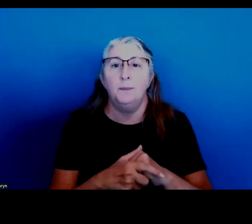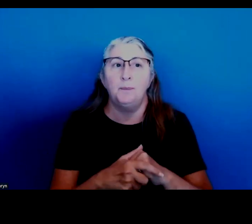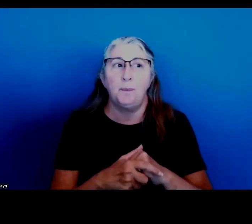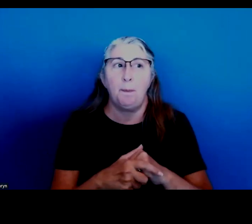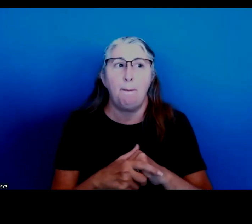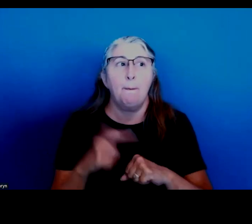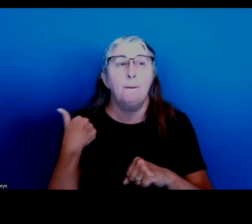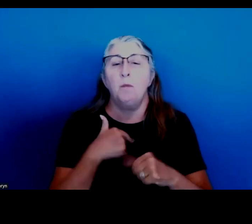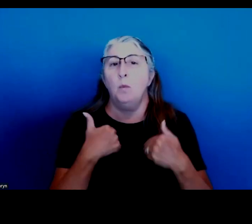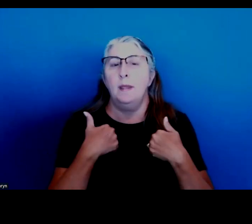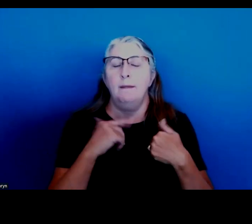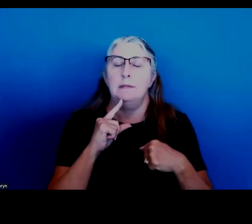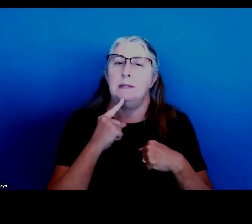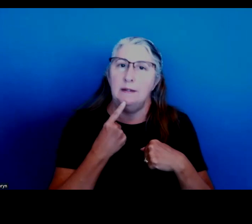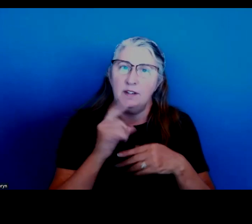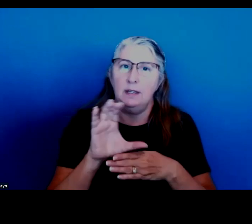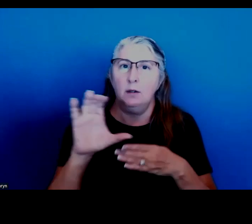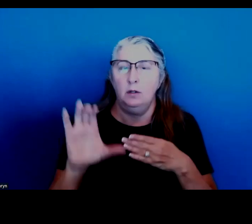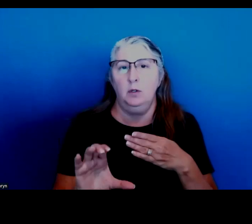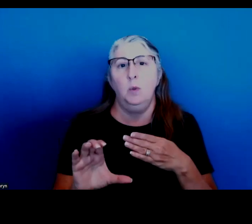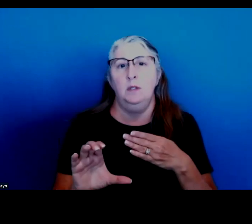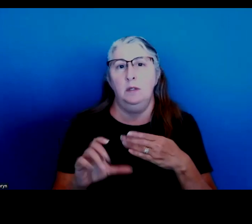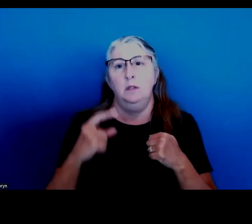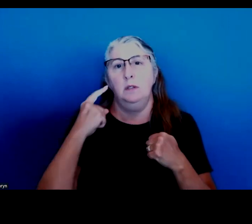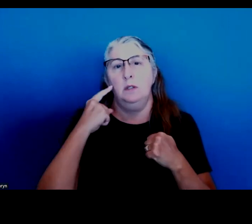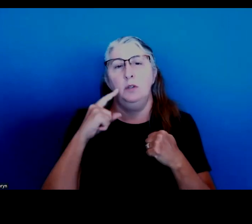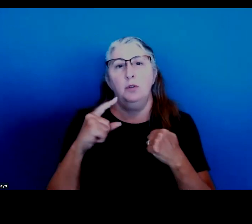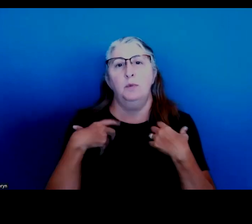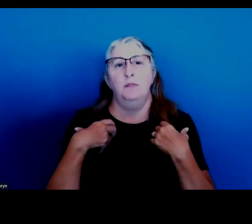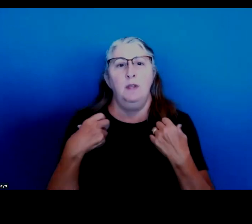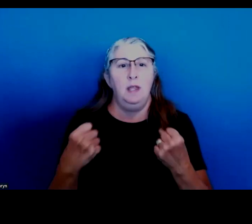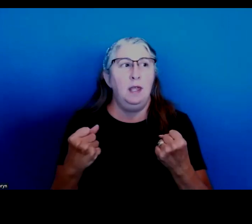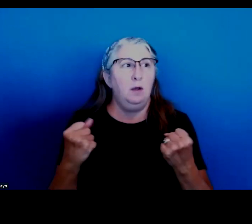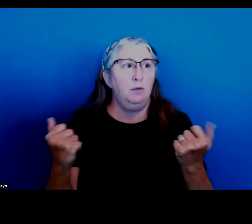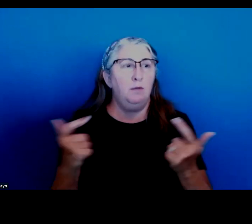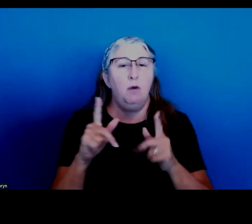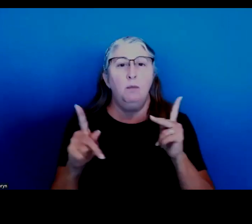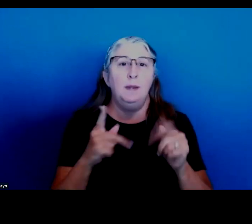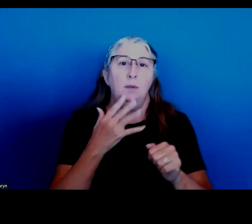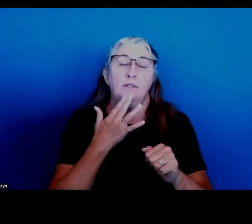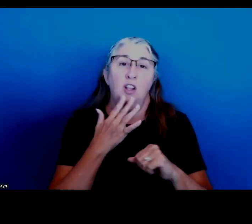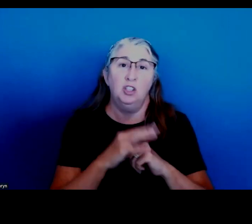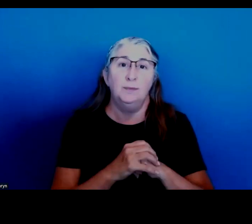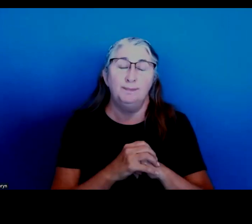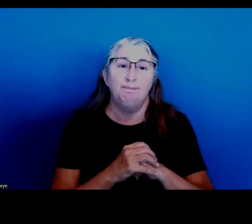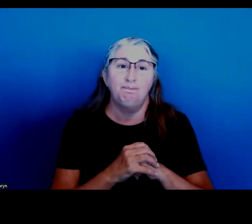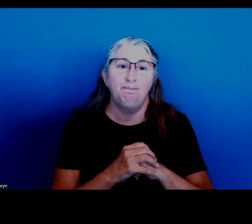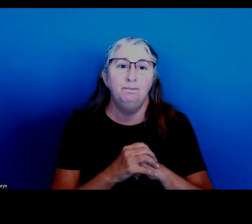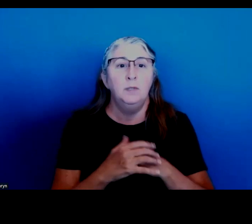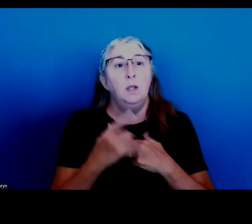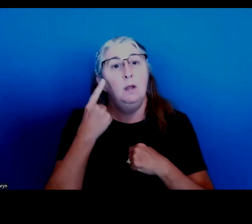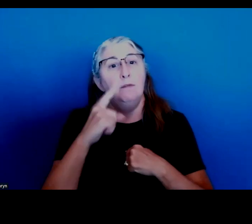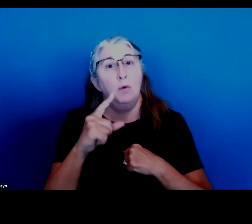have significant consequences in terms of the health of all people of color. For Black